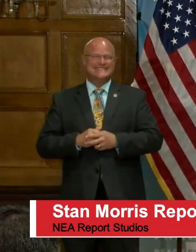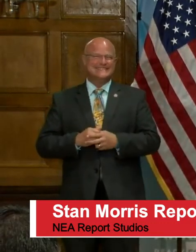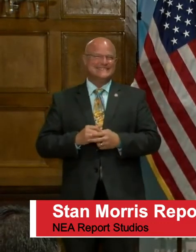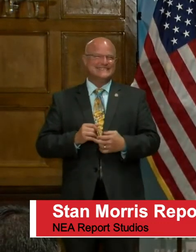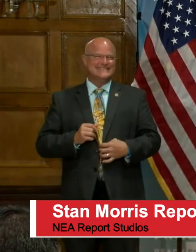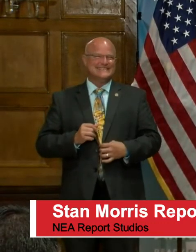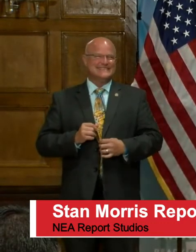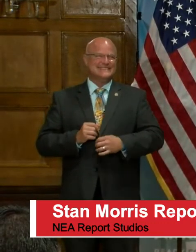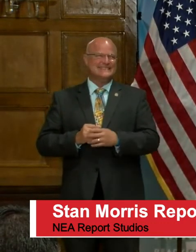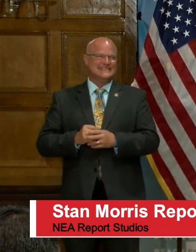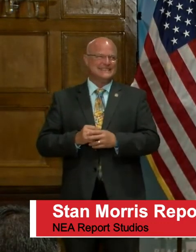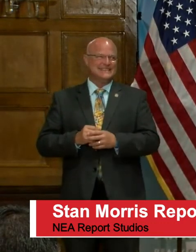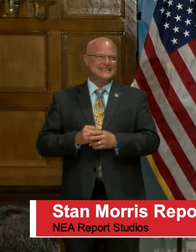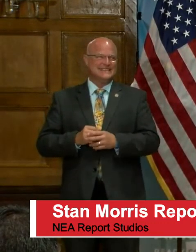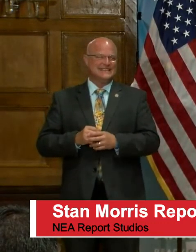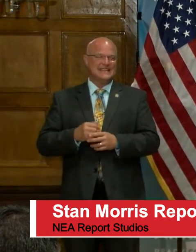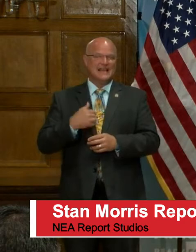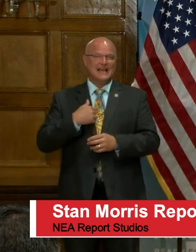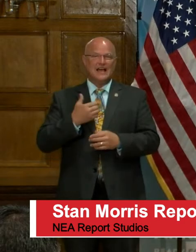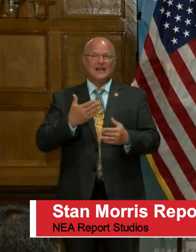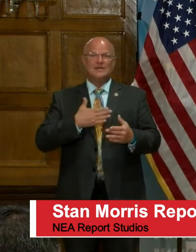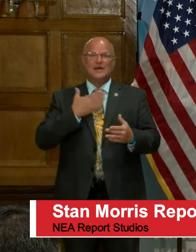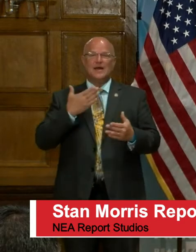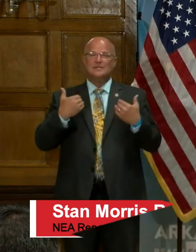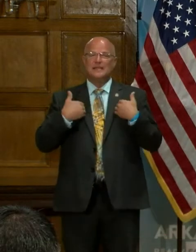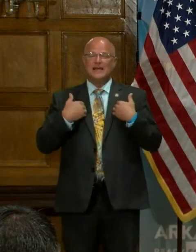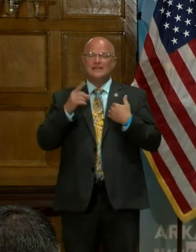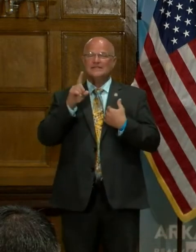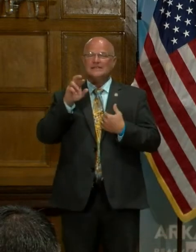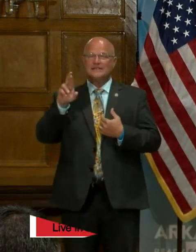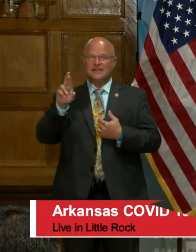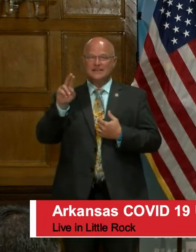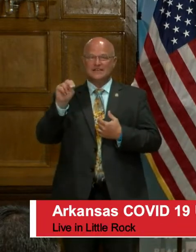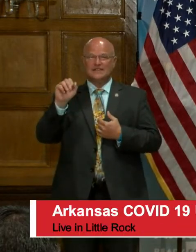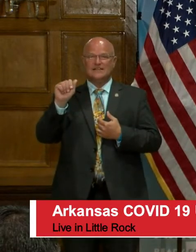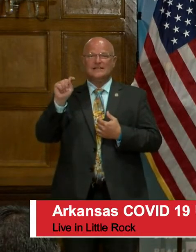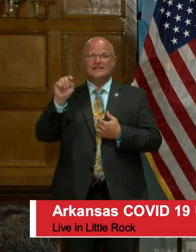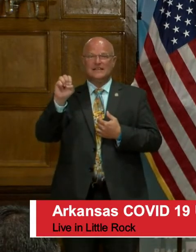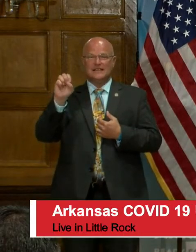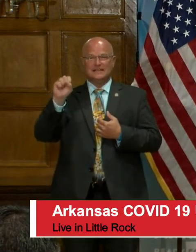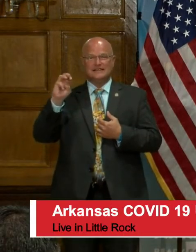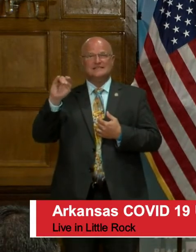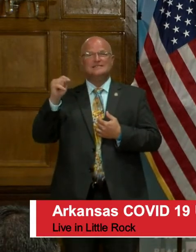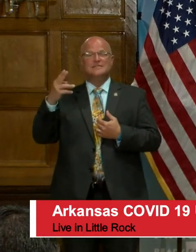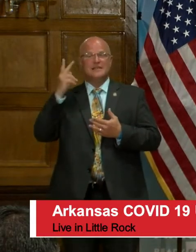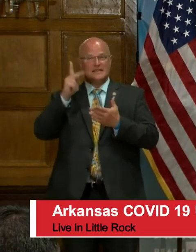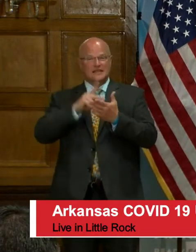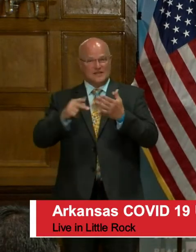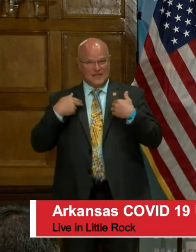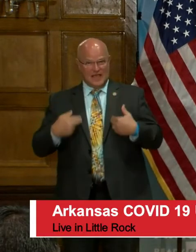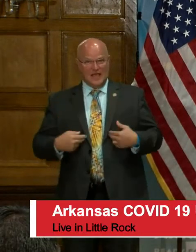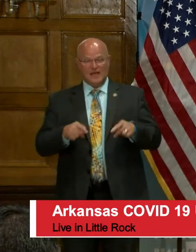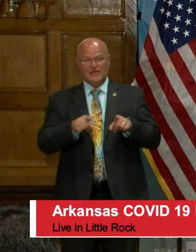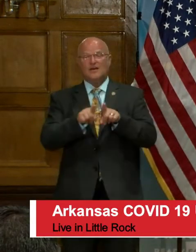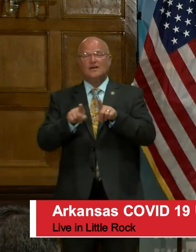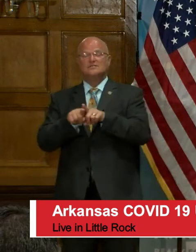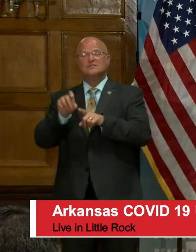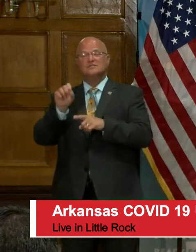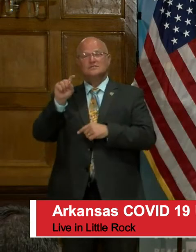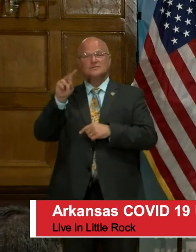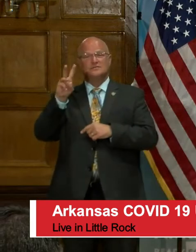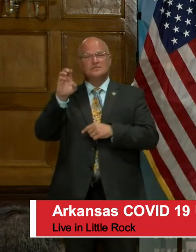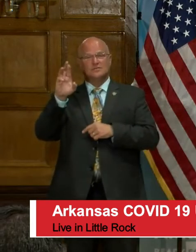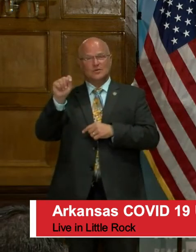today. I'm delighted to be joined by Dr. Nate Smith, Secretary of Health, but also Stuart